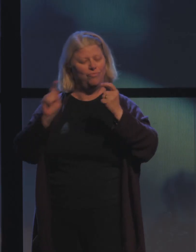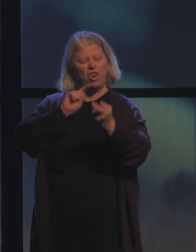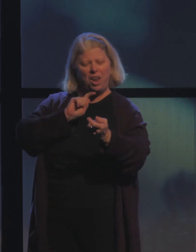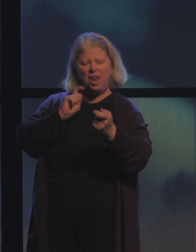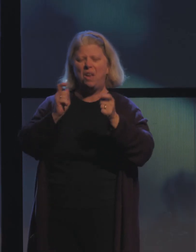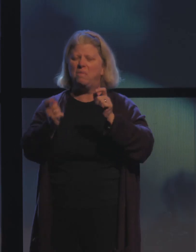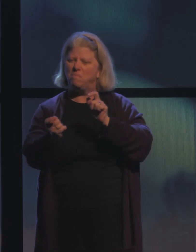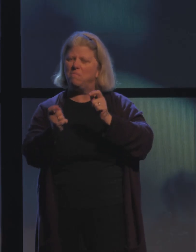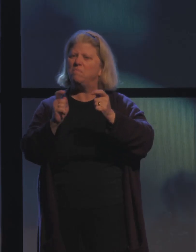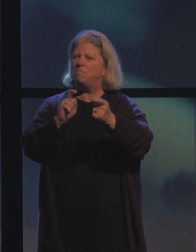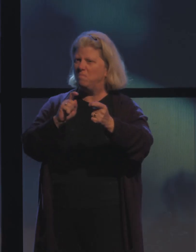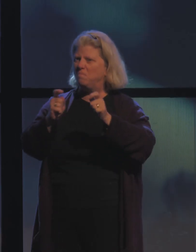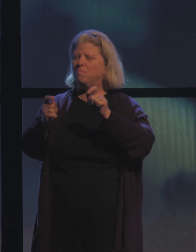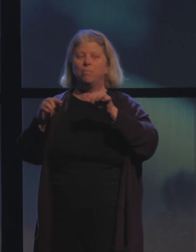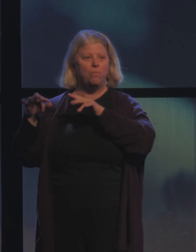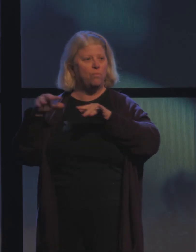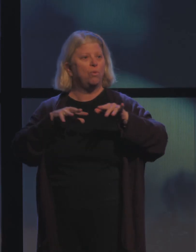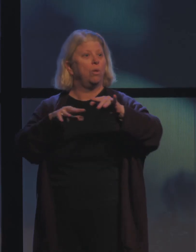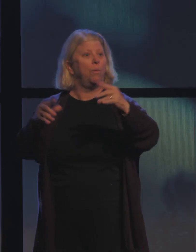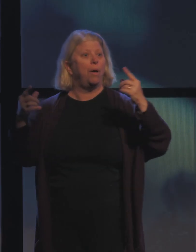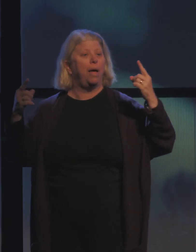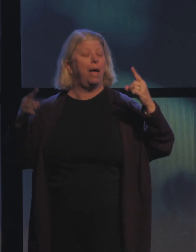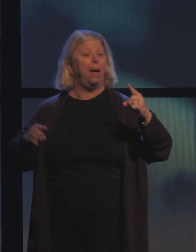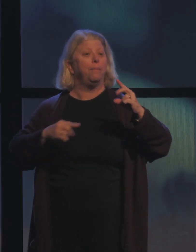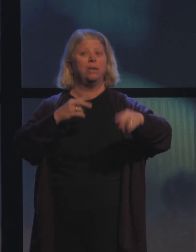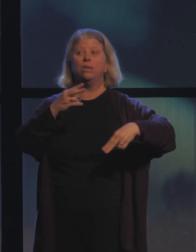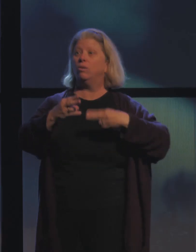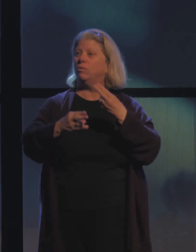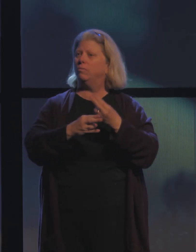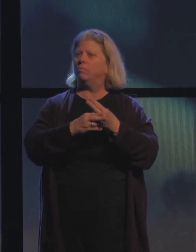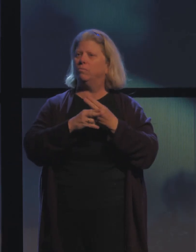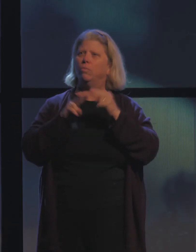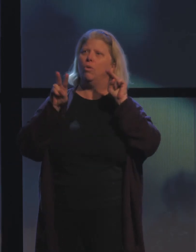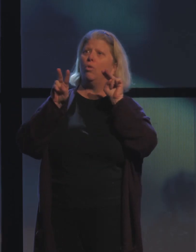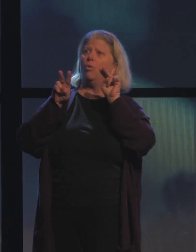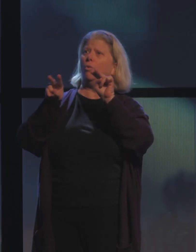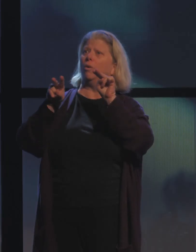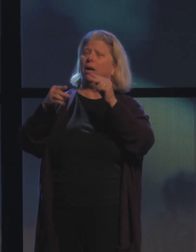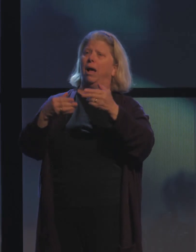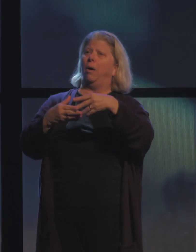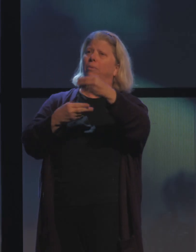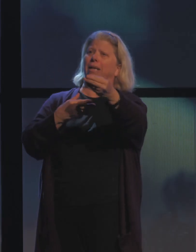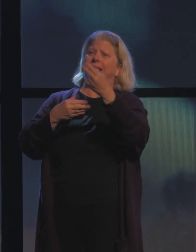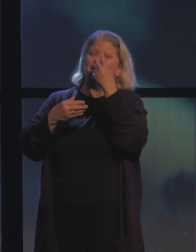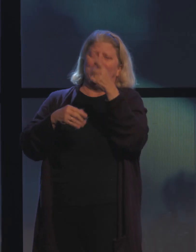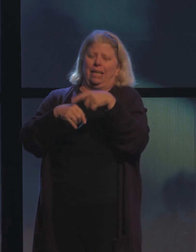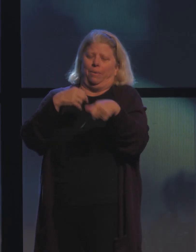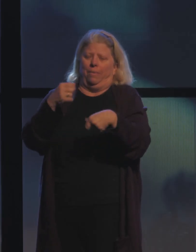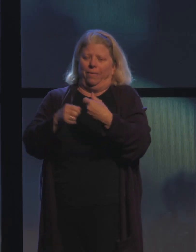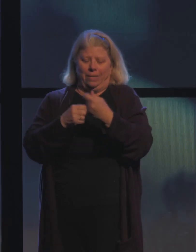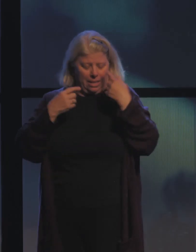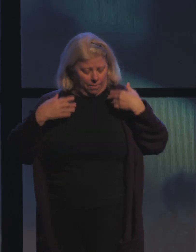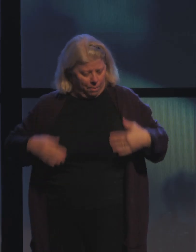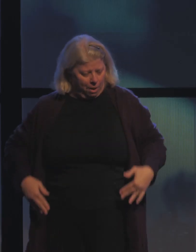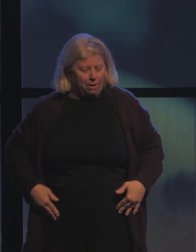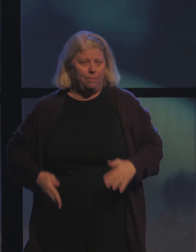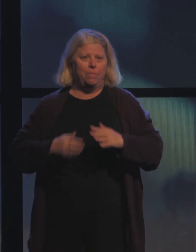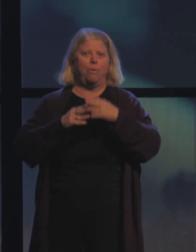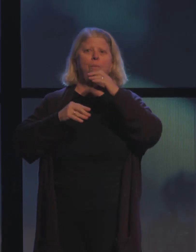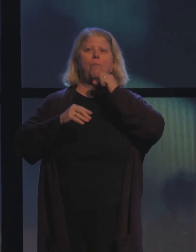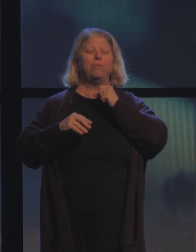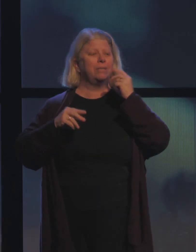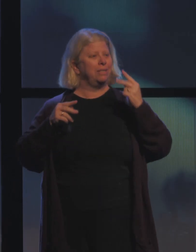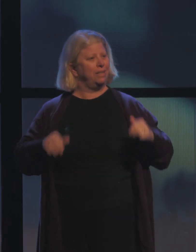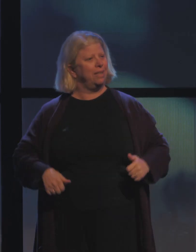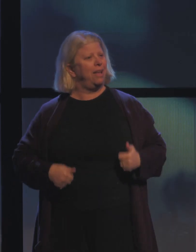constant flow that we see in the universe. We look outside and we see it in seasons. We see it in our bodies as we age. We see it